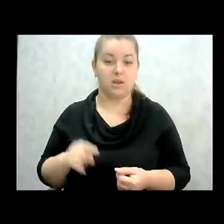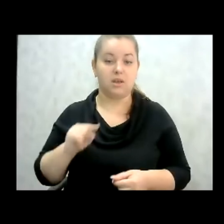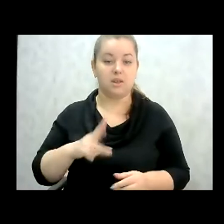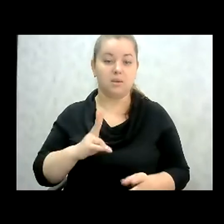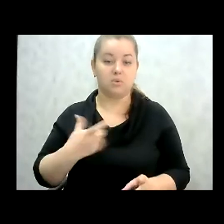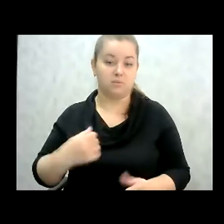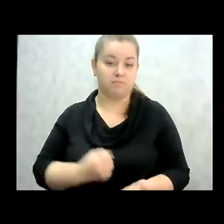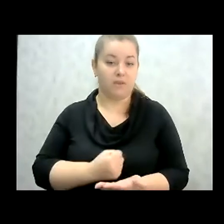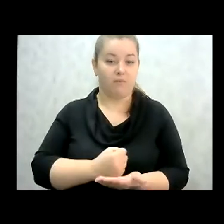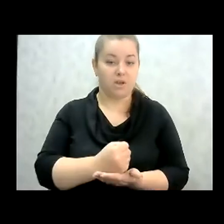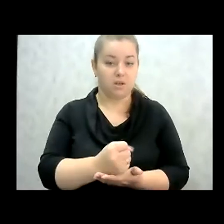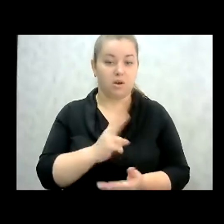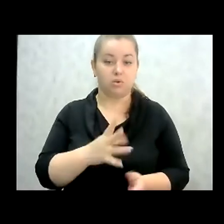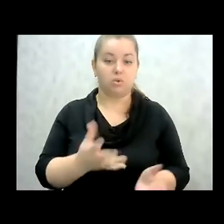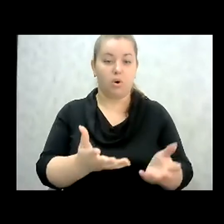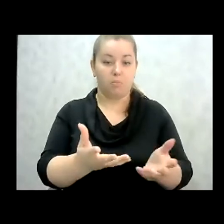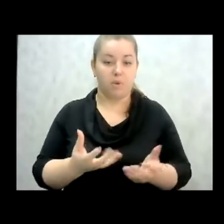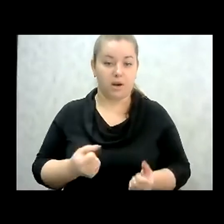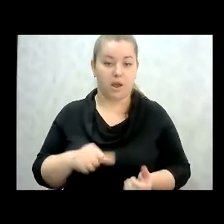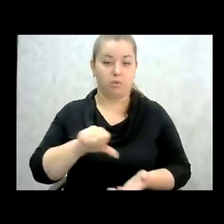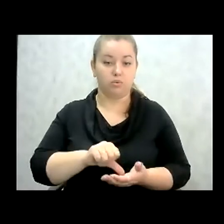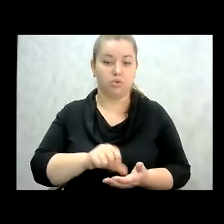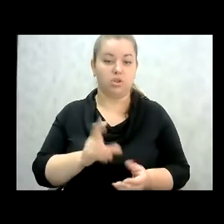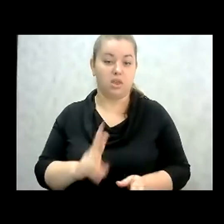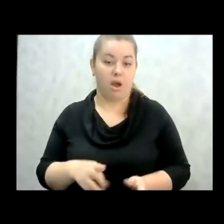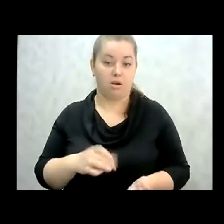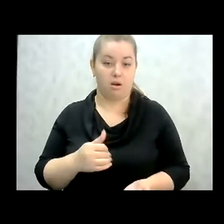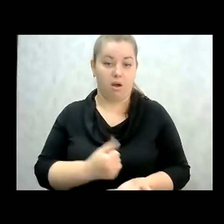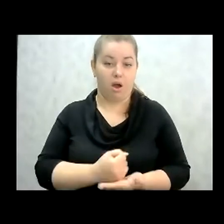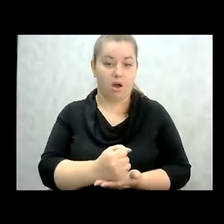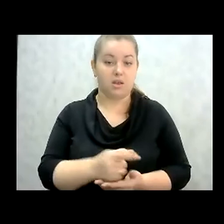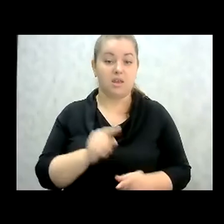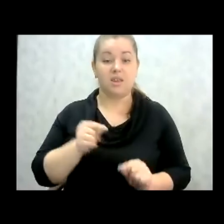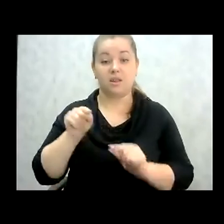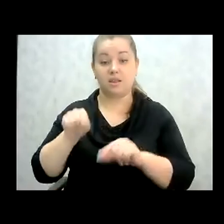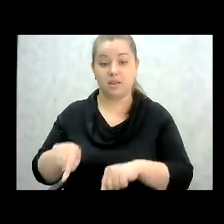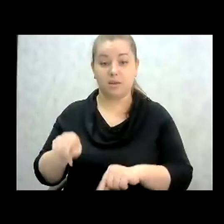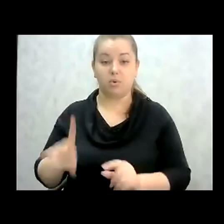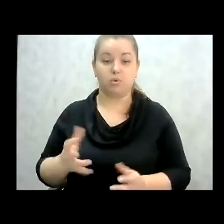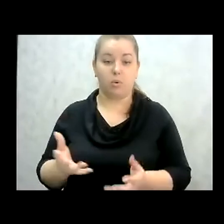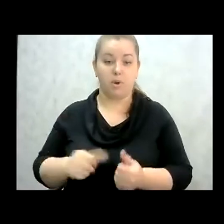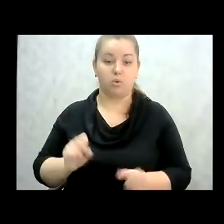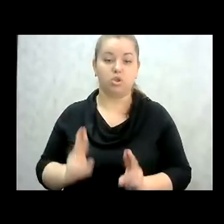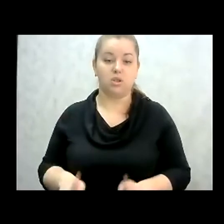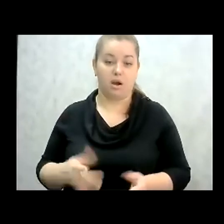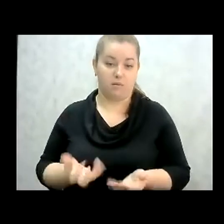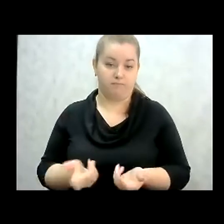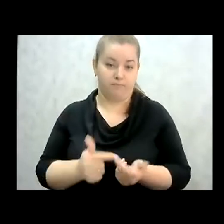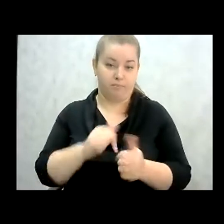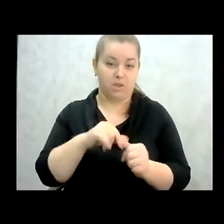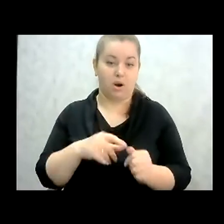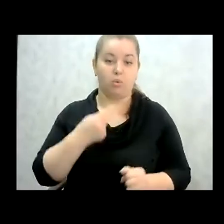complicated the life of those who run as candidates, as well as of those who were doing